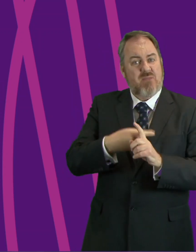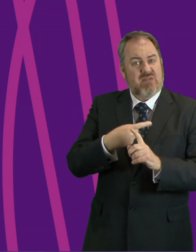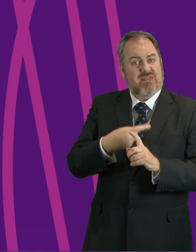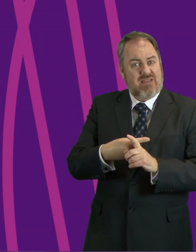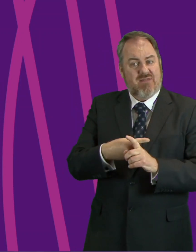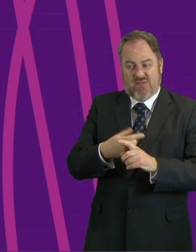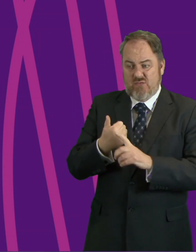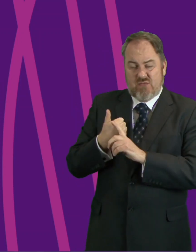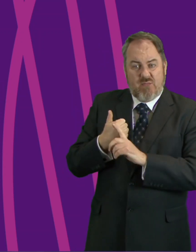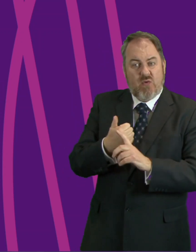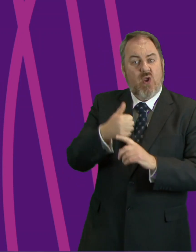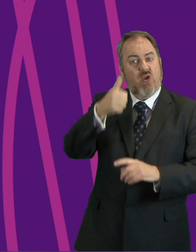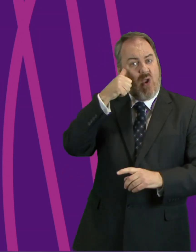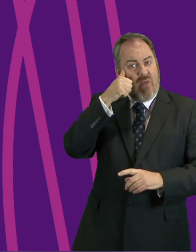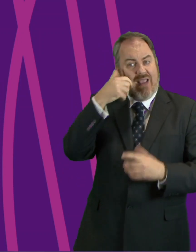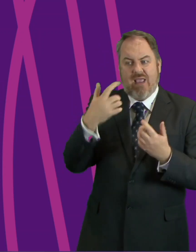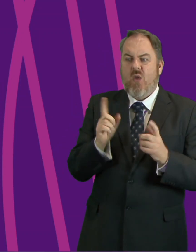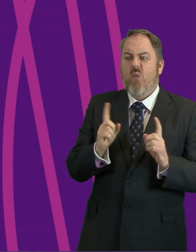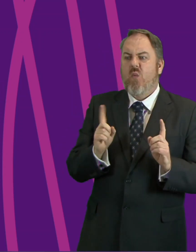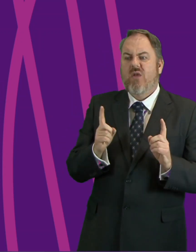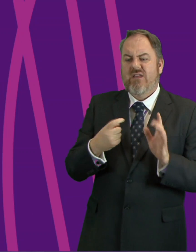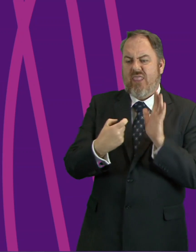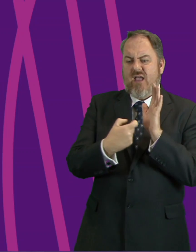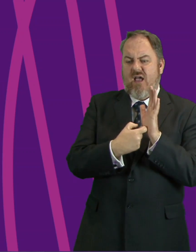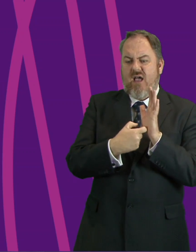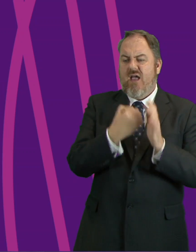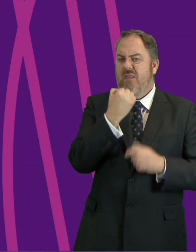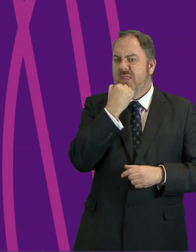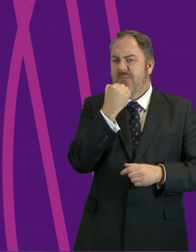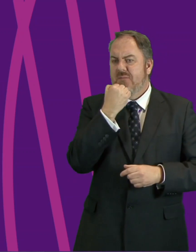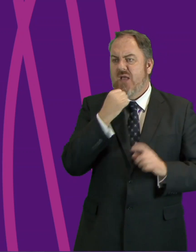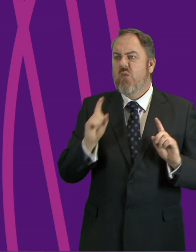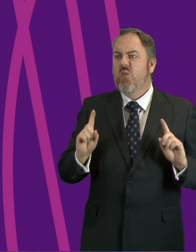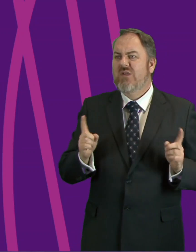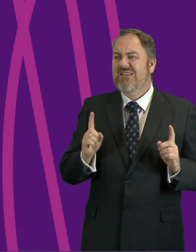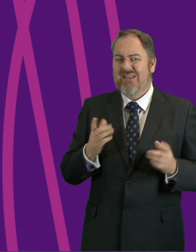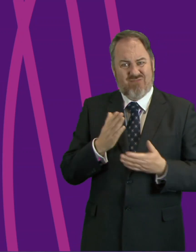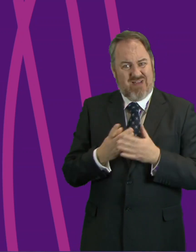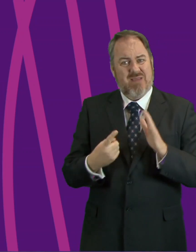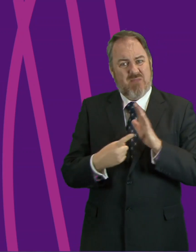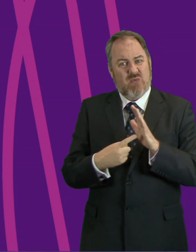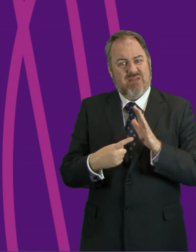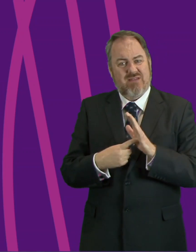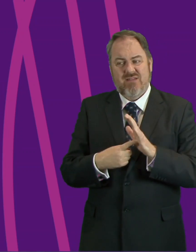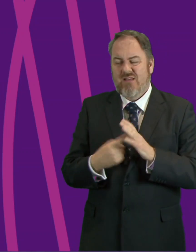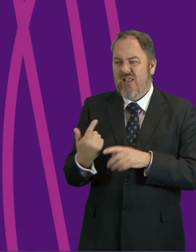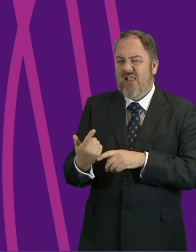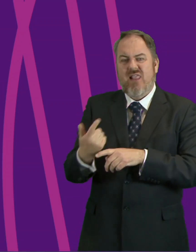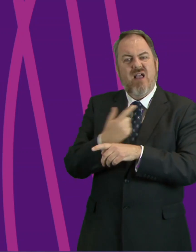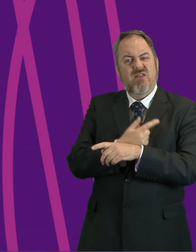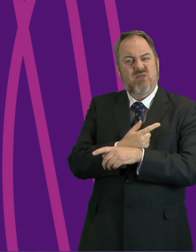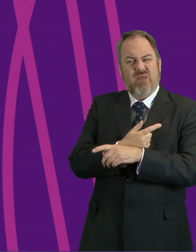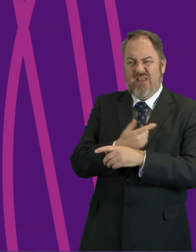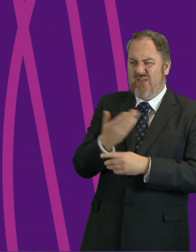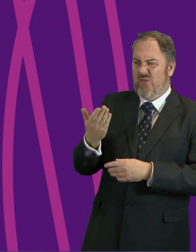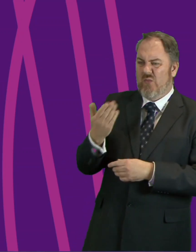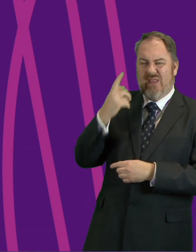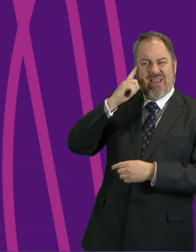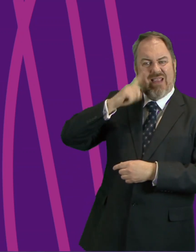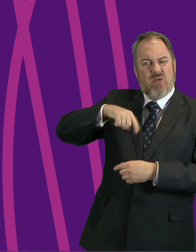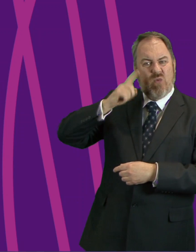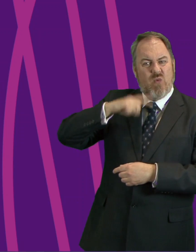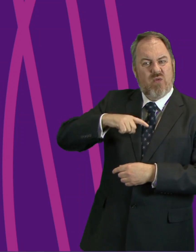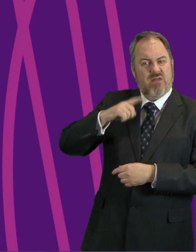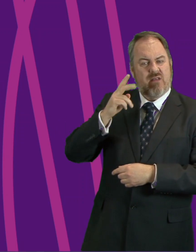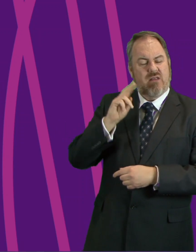knowing what the R number is. Last week, the First Minister dismissed Professor Hugh Pennington's view that the R